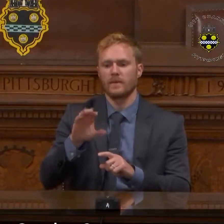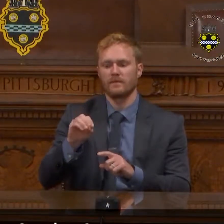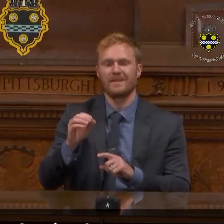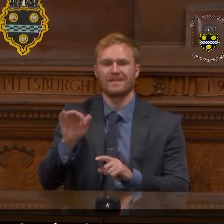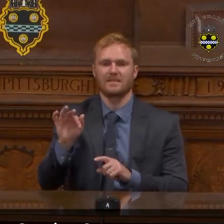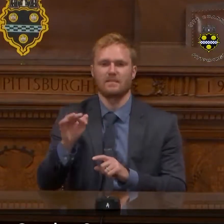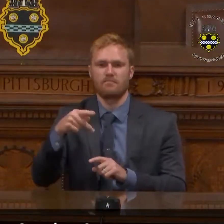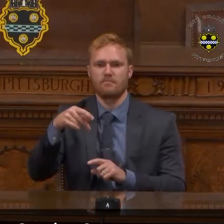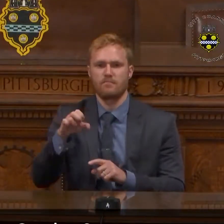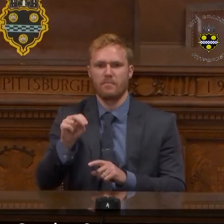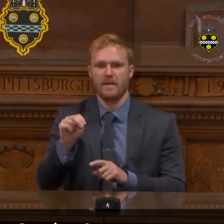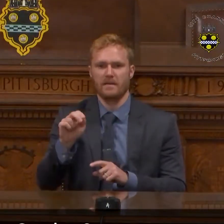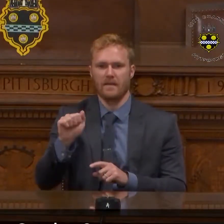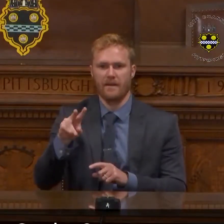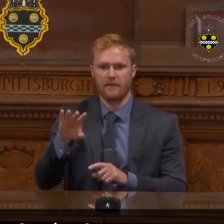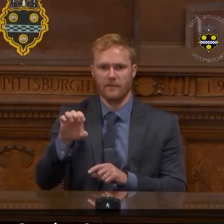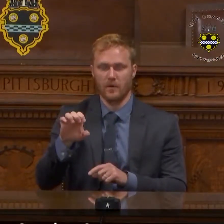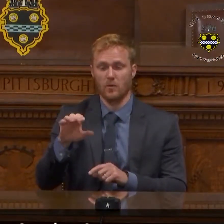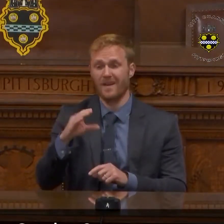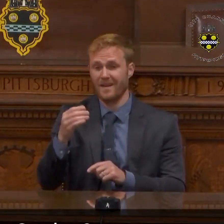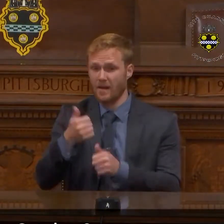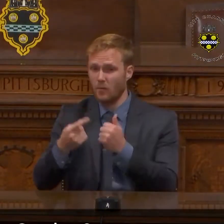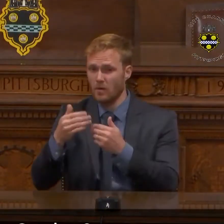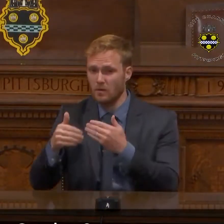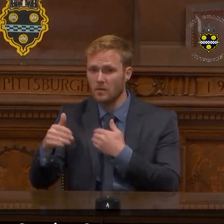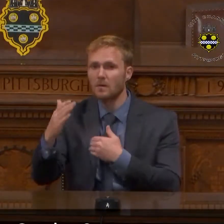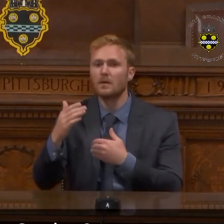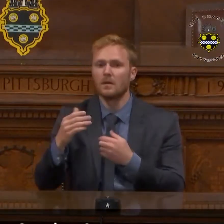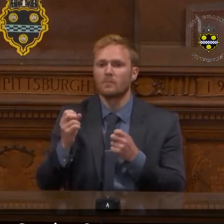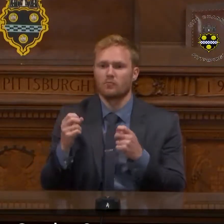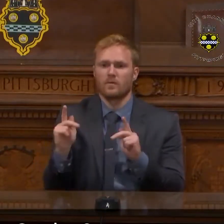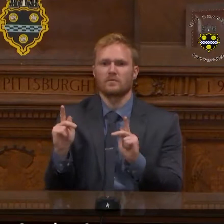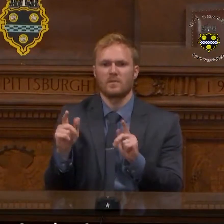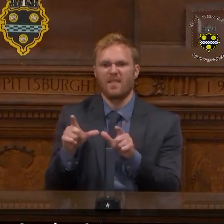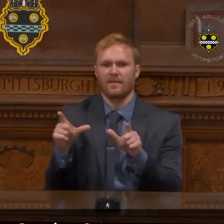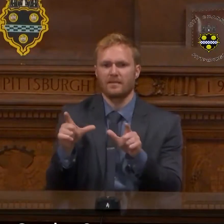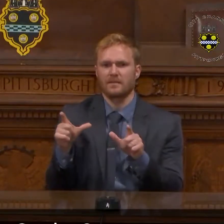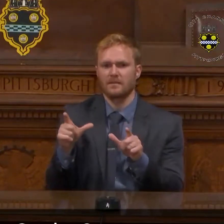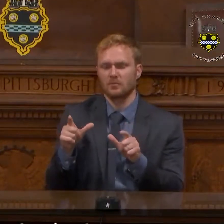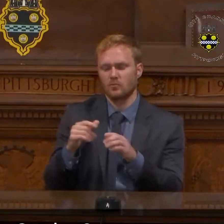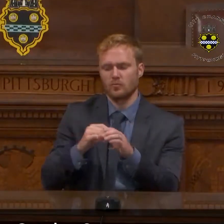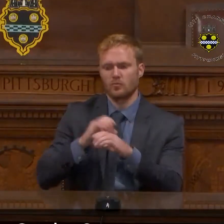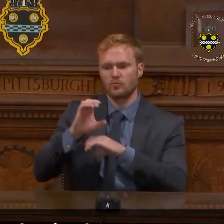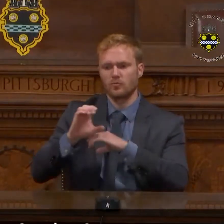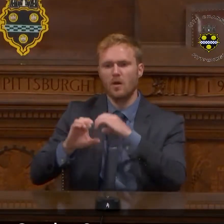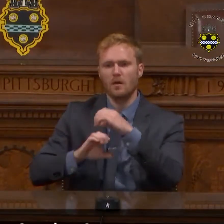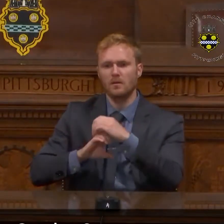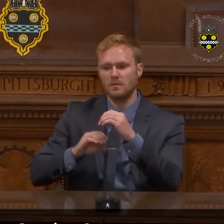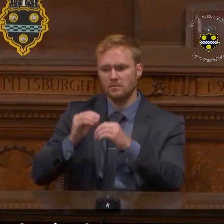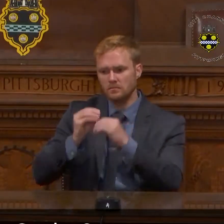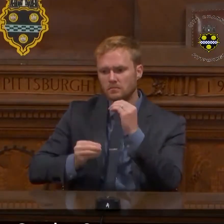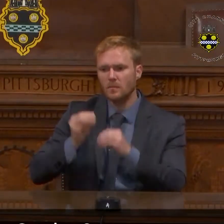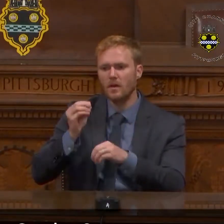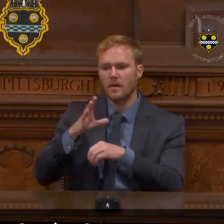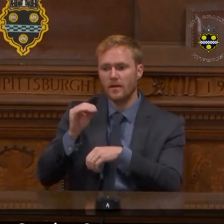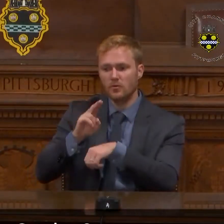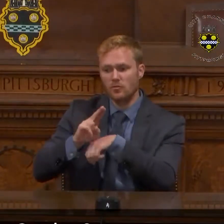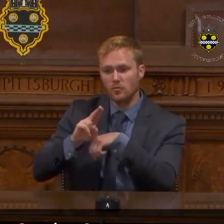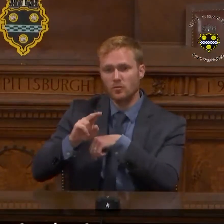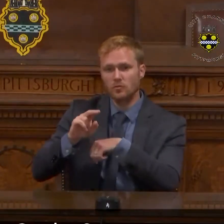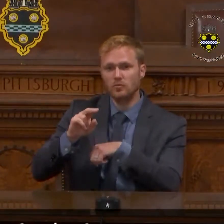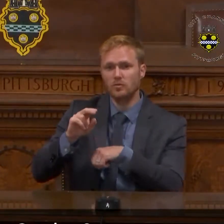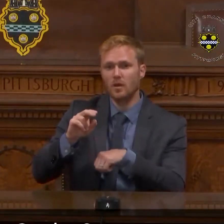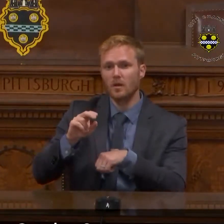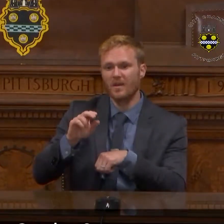and assigns, the privilege and license to construct, maintain, and use at their own cost and expense